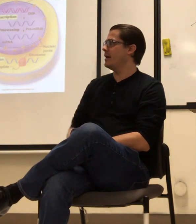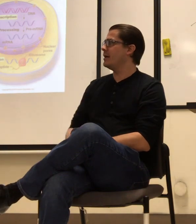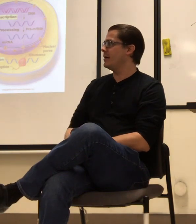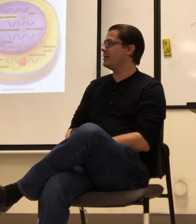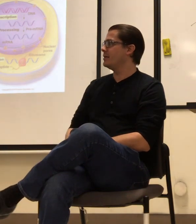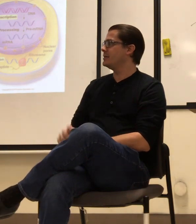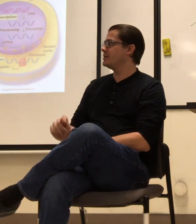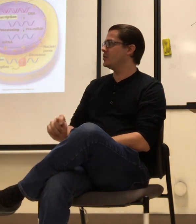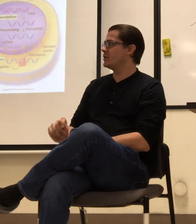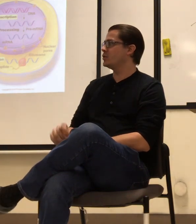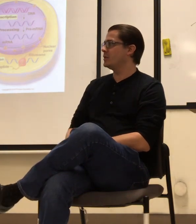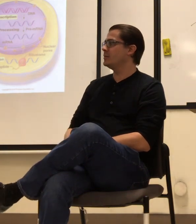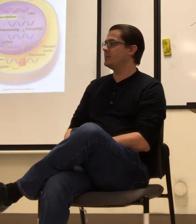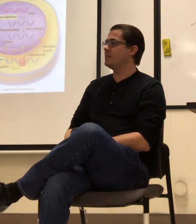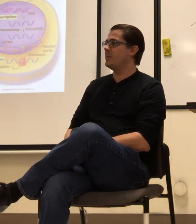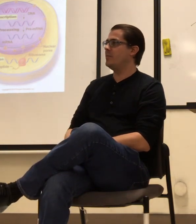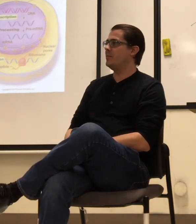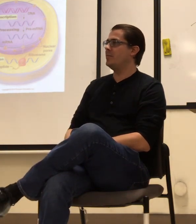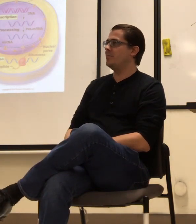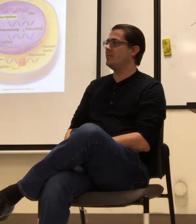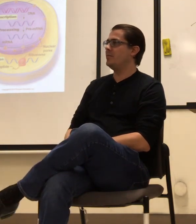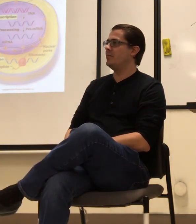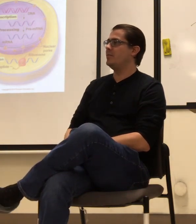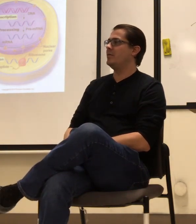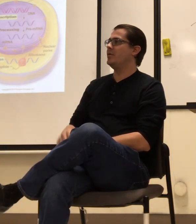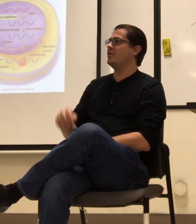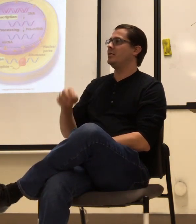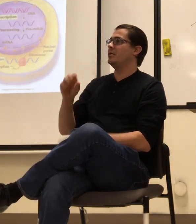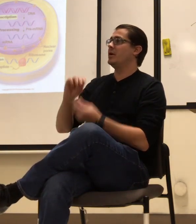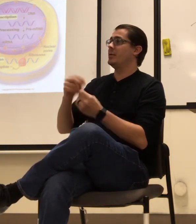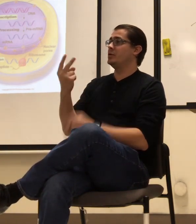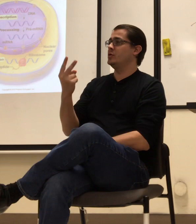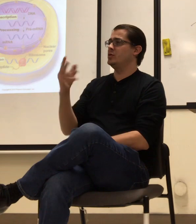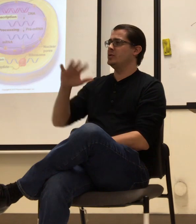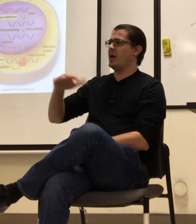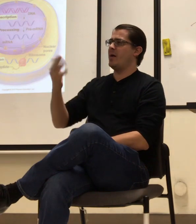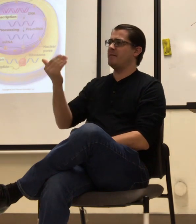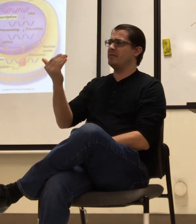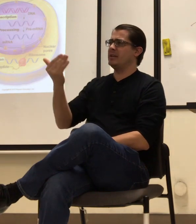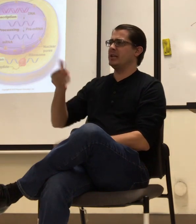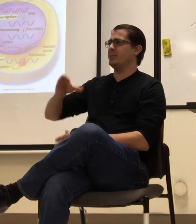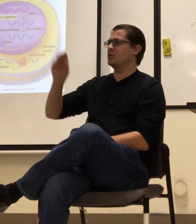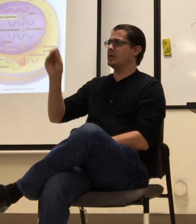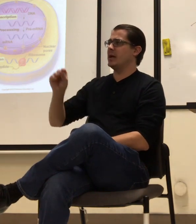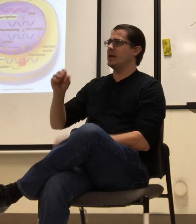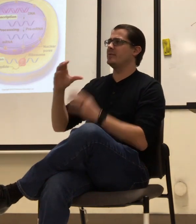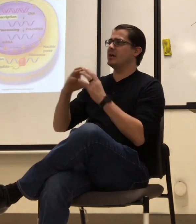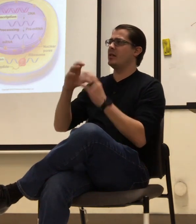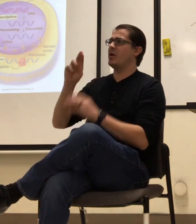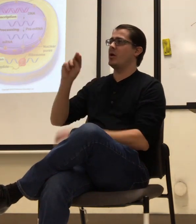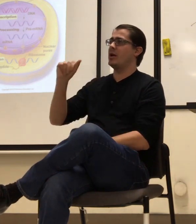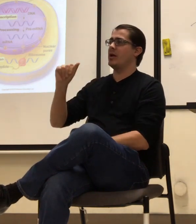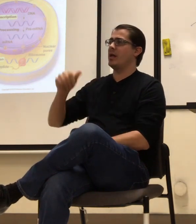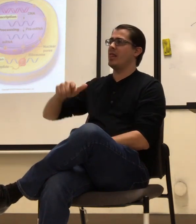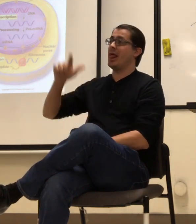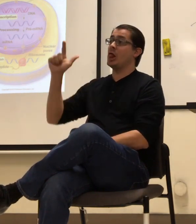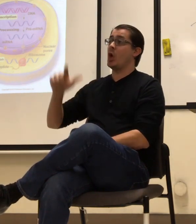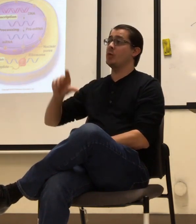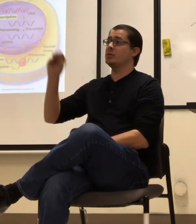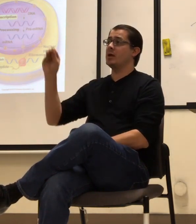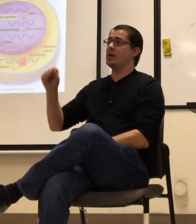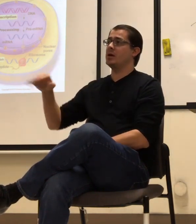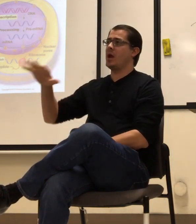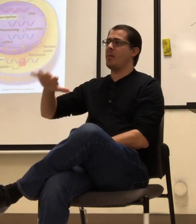RNA number 2 is about 15% of cellular RNA. The lowest percentage,